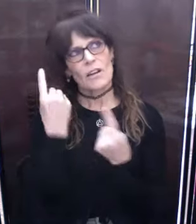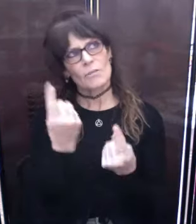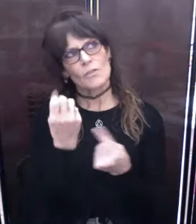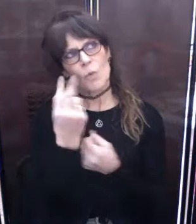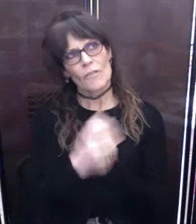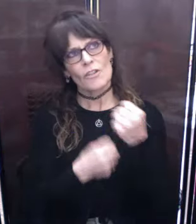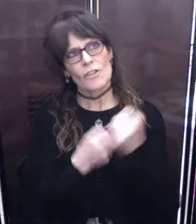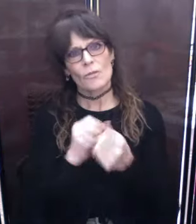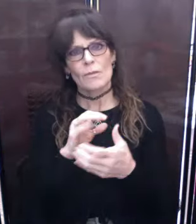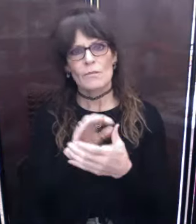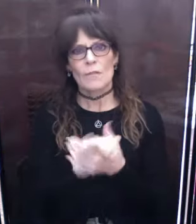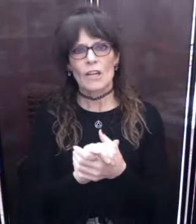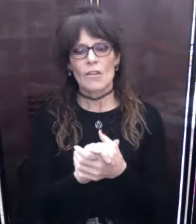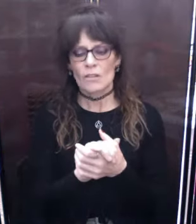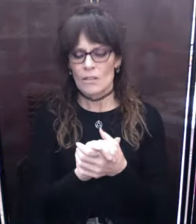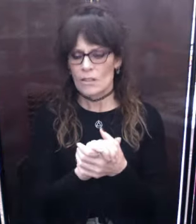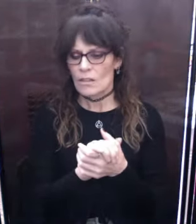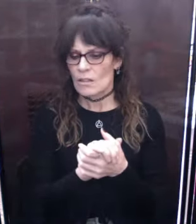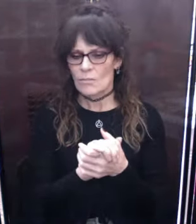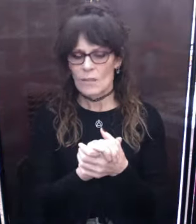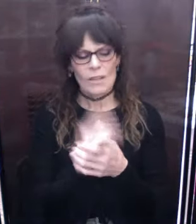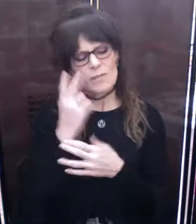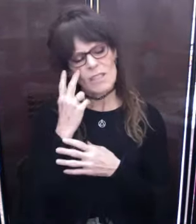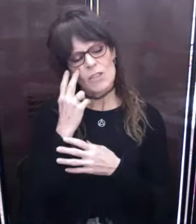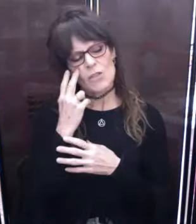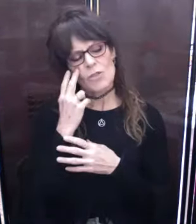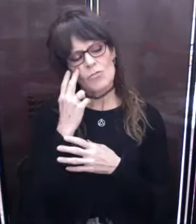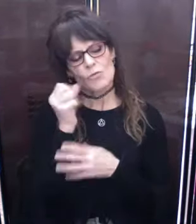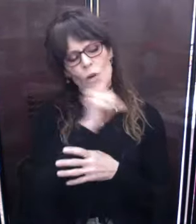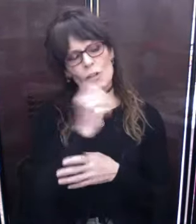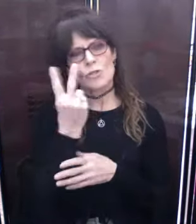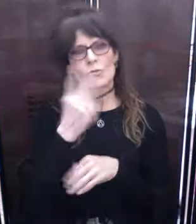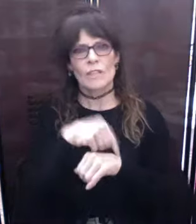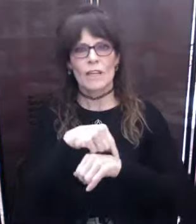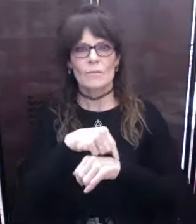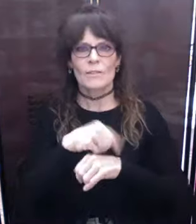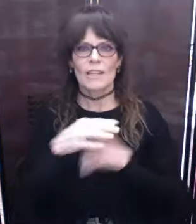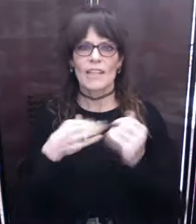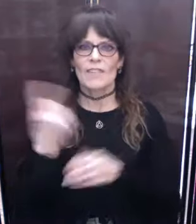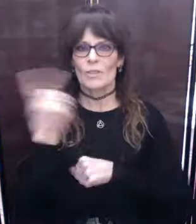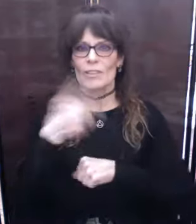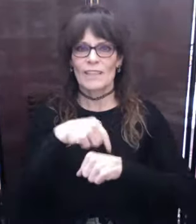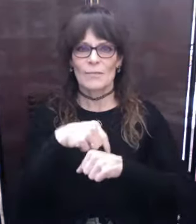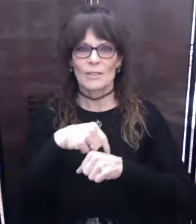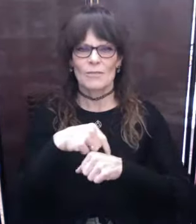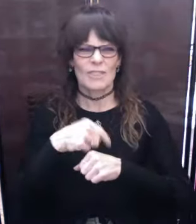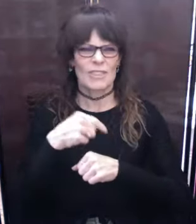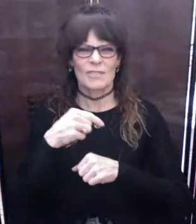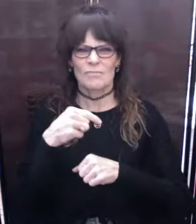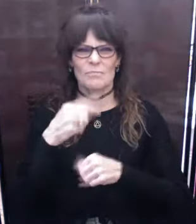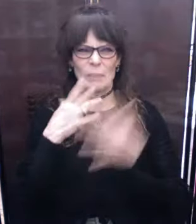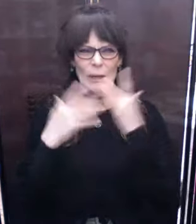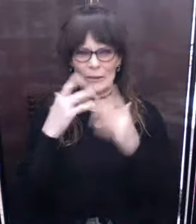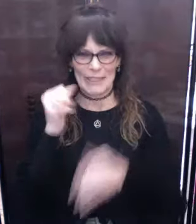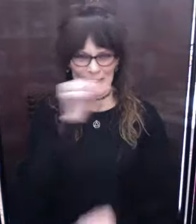married, I think I've seen her drunk twice. And even that once she was probably just tipsy. So, because that's as